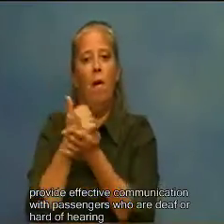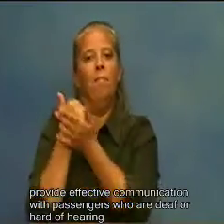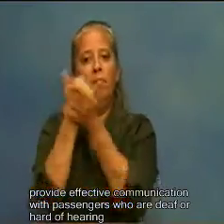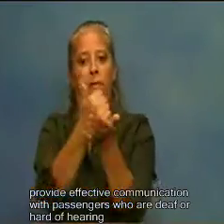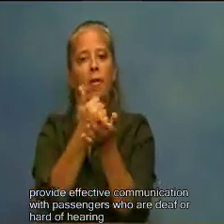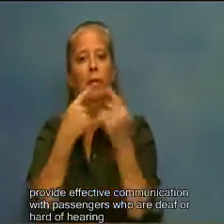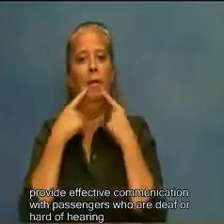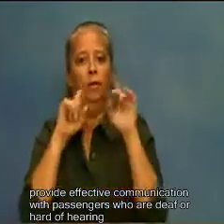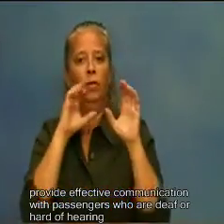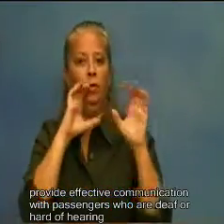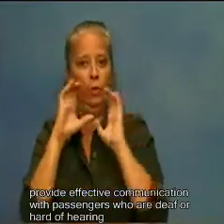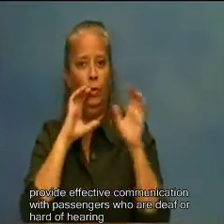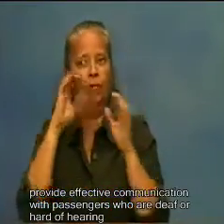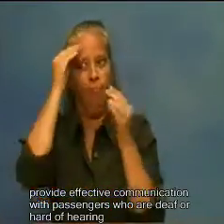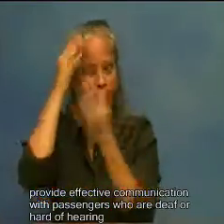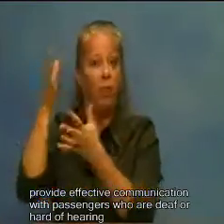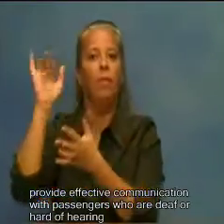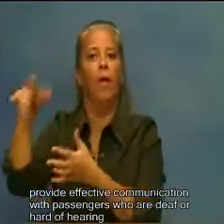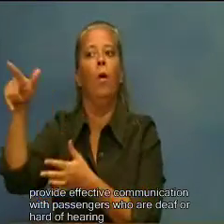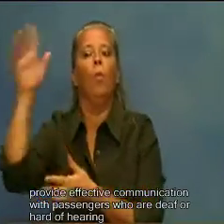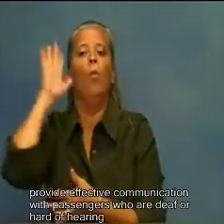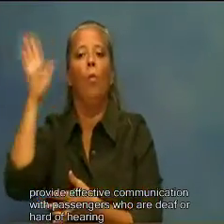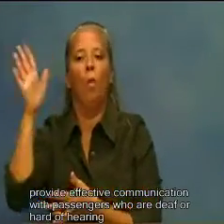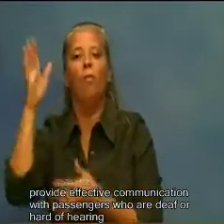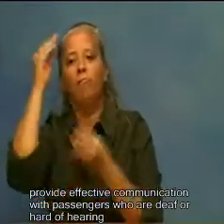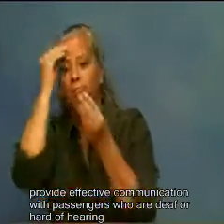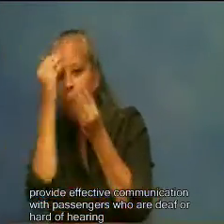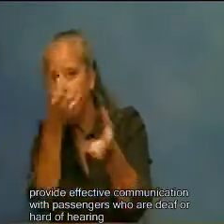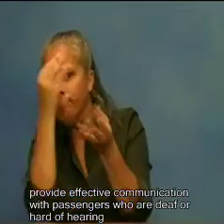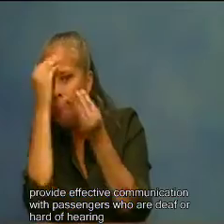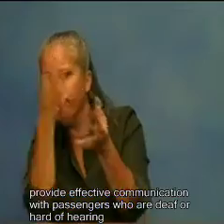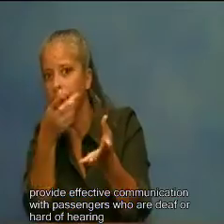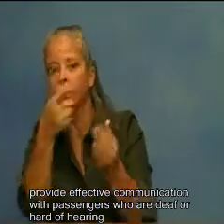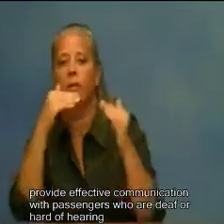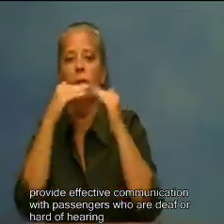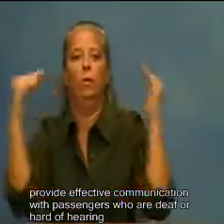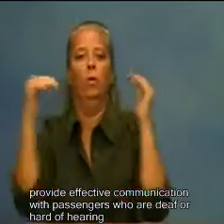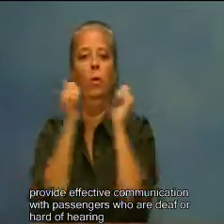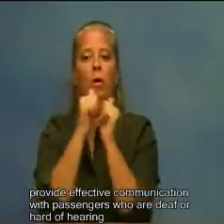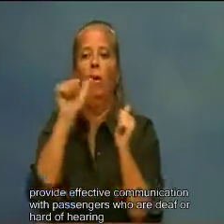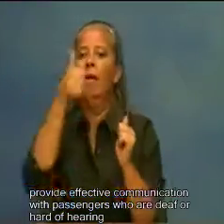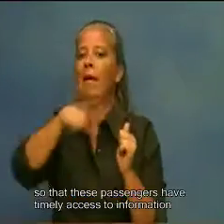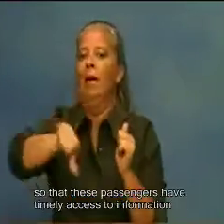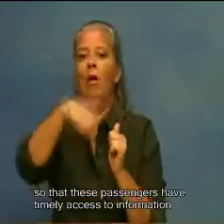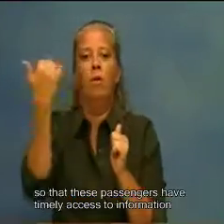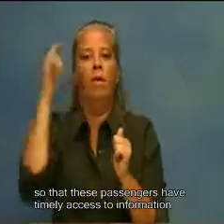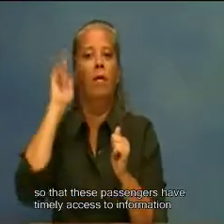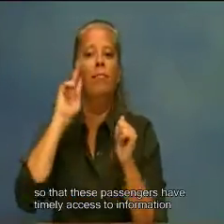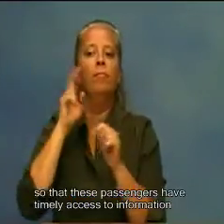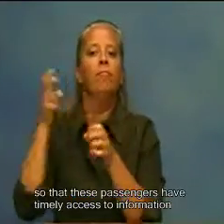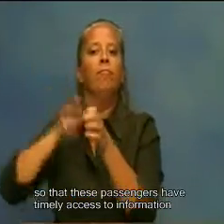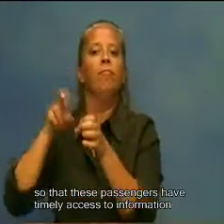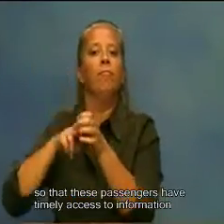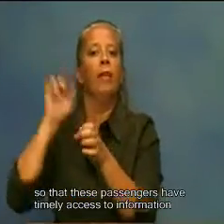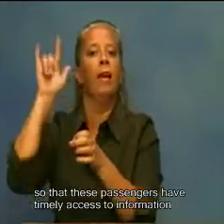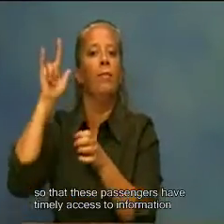provide effective communication with passengers who are deaf or hard of hearing, so that these passengers